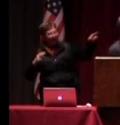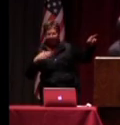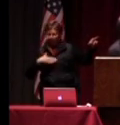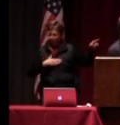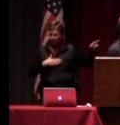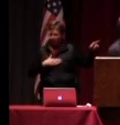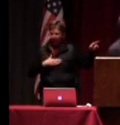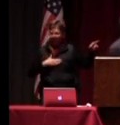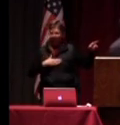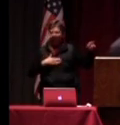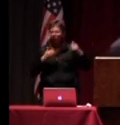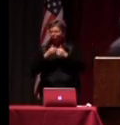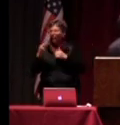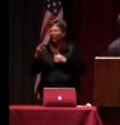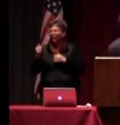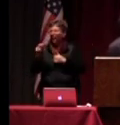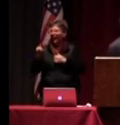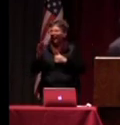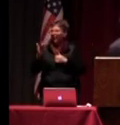a medal of him with Hannibal,